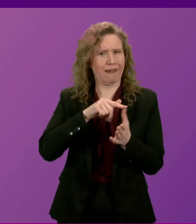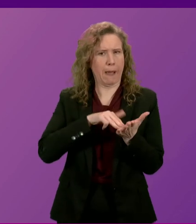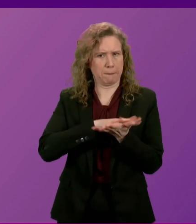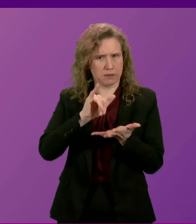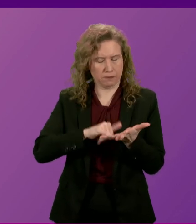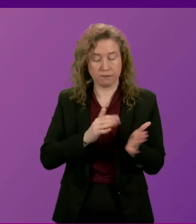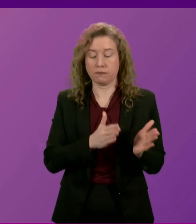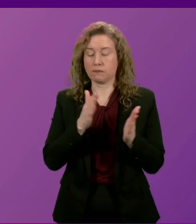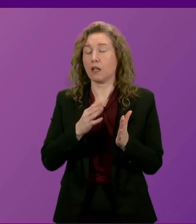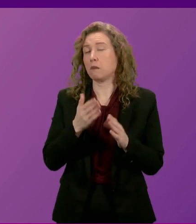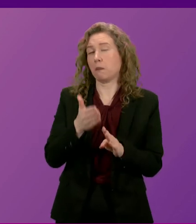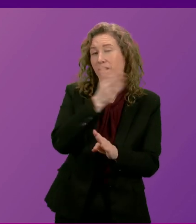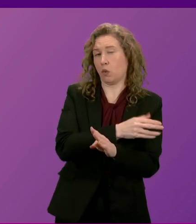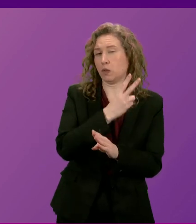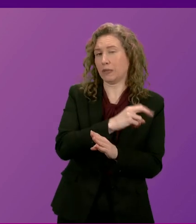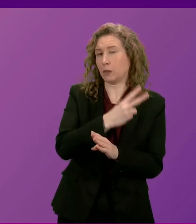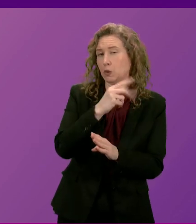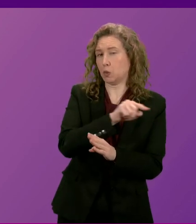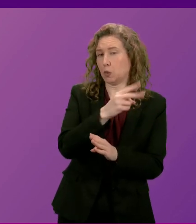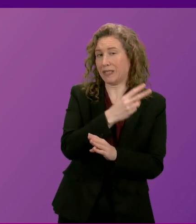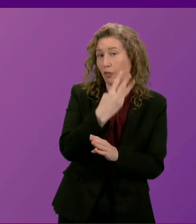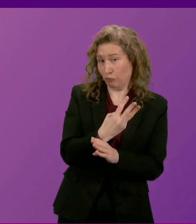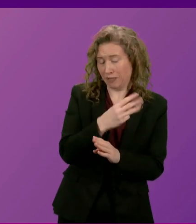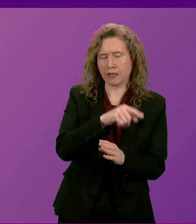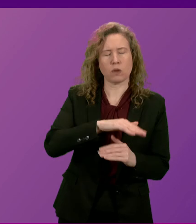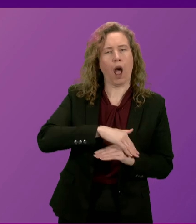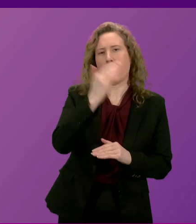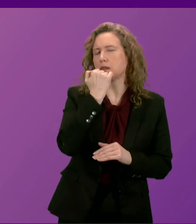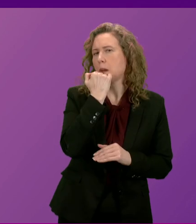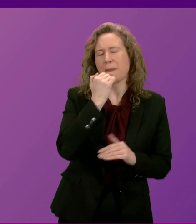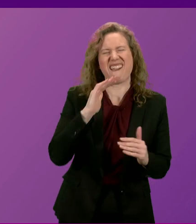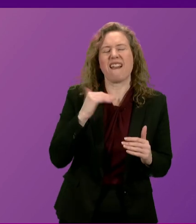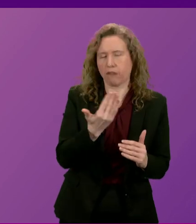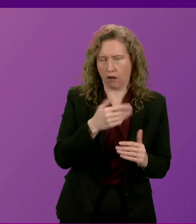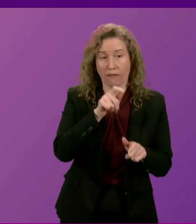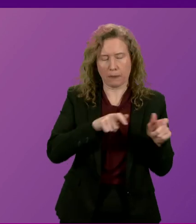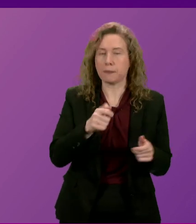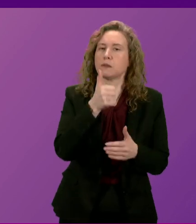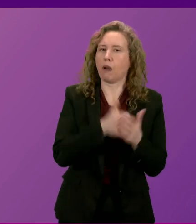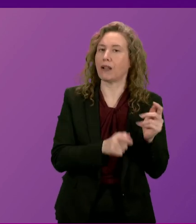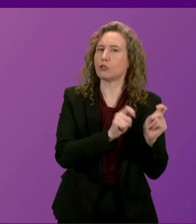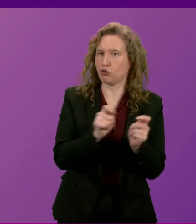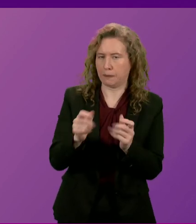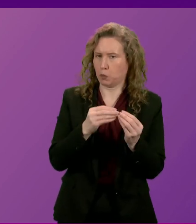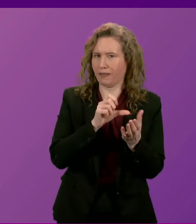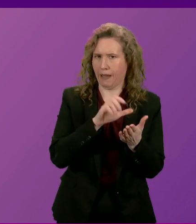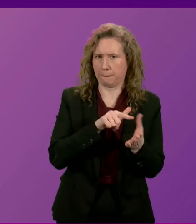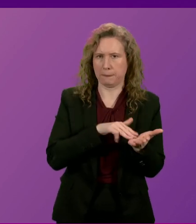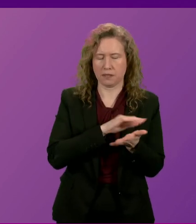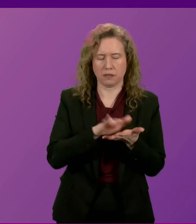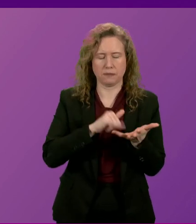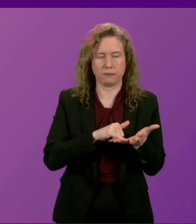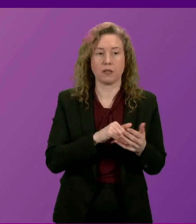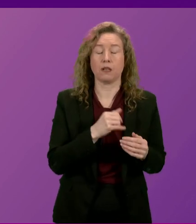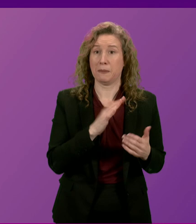in 2022 and 23, we've seen the highest number on record of people starting treatment with CAMHS. One